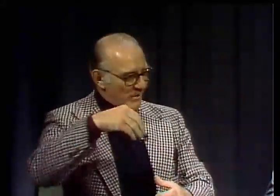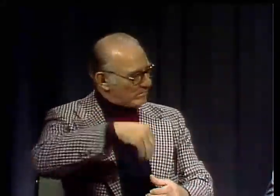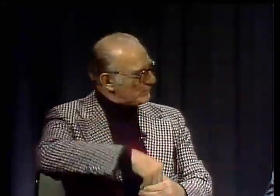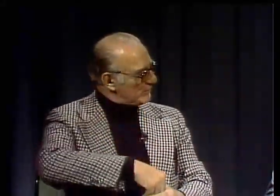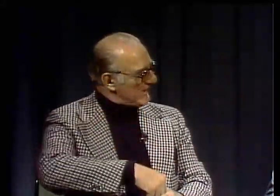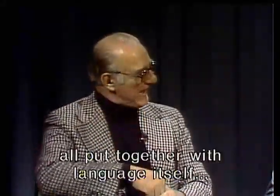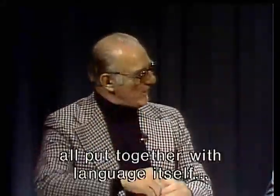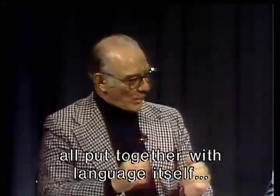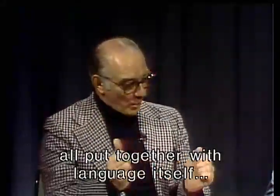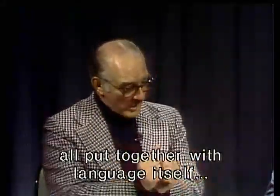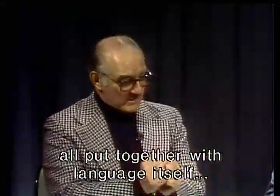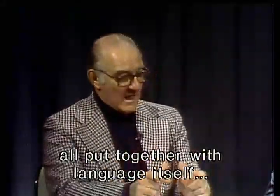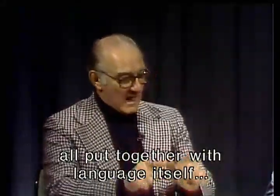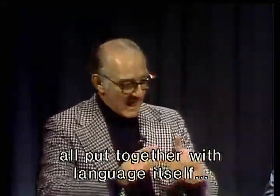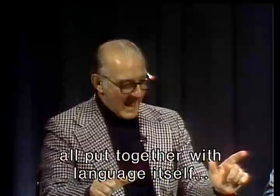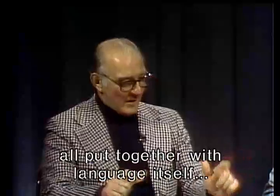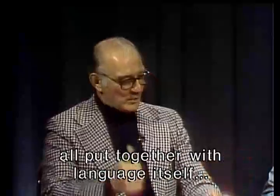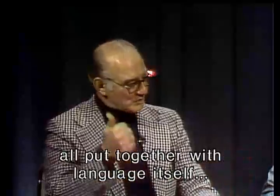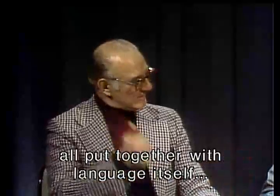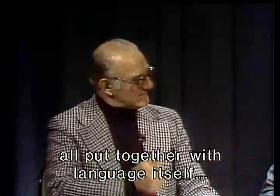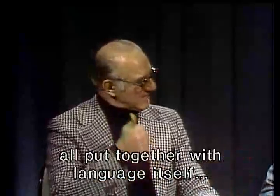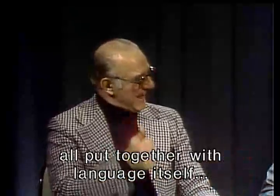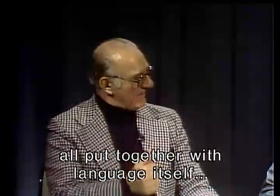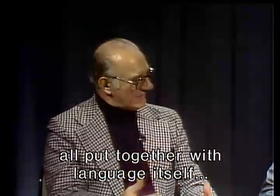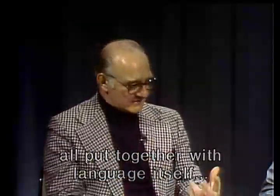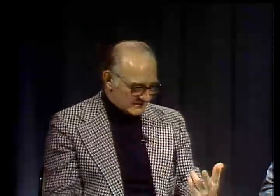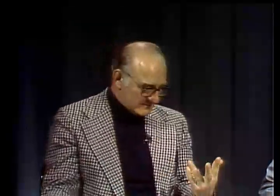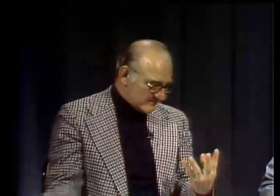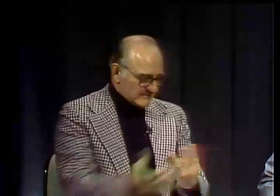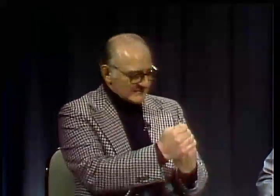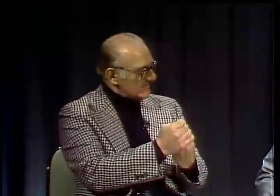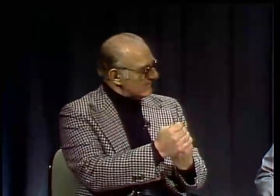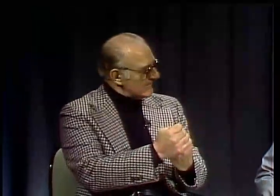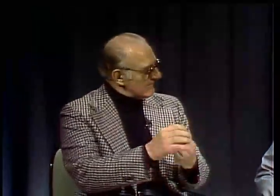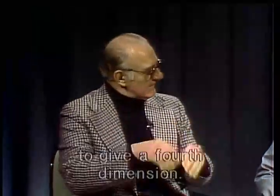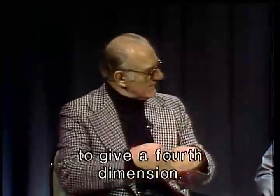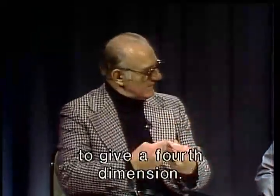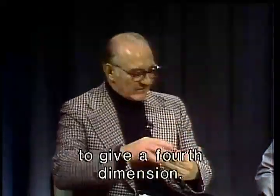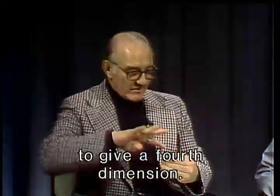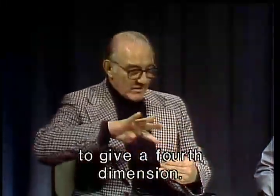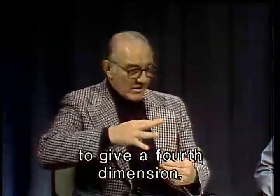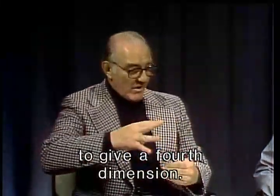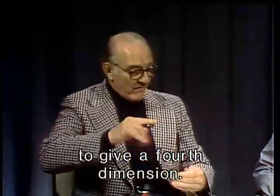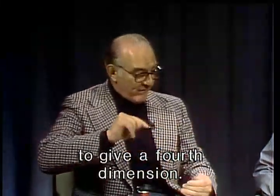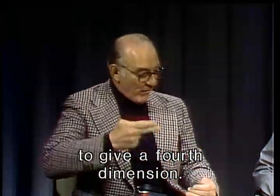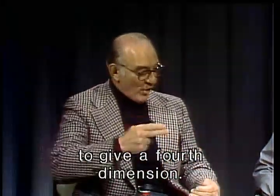Put together with language itself, give fourth